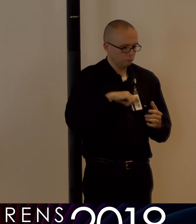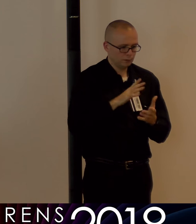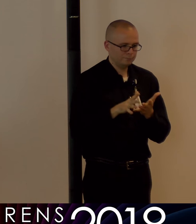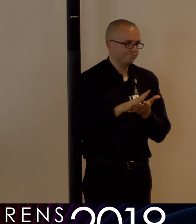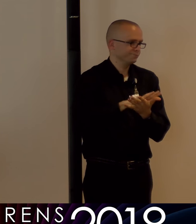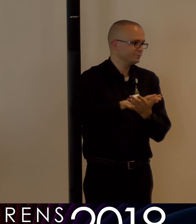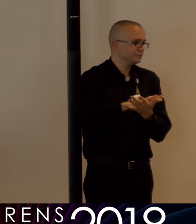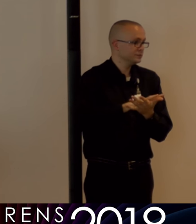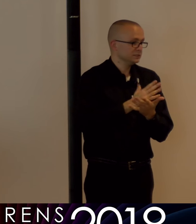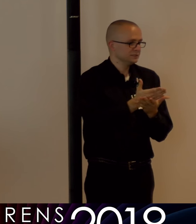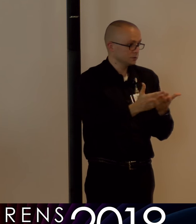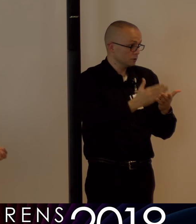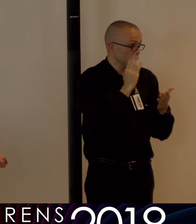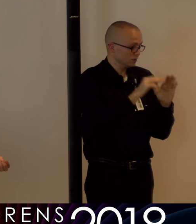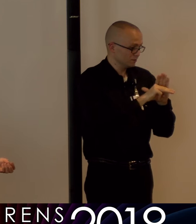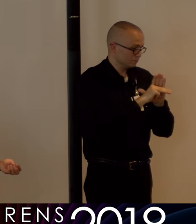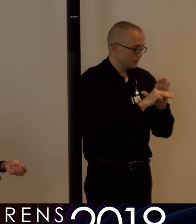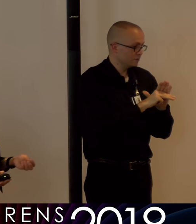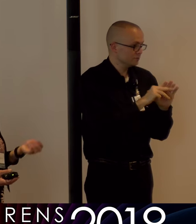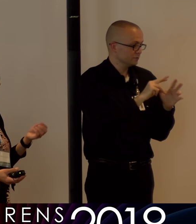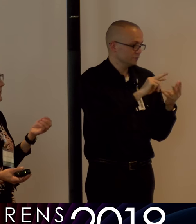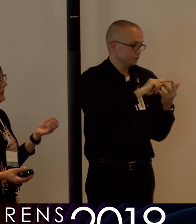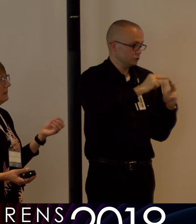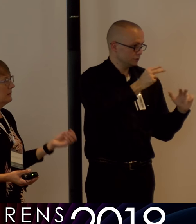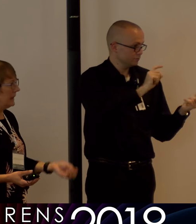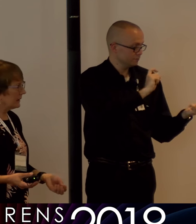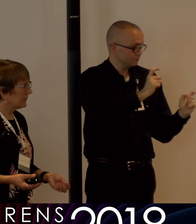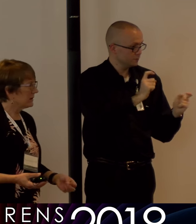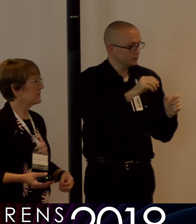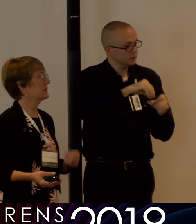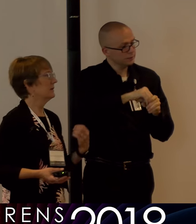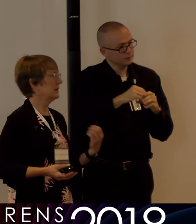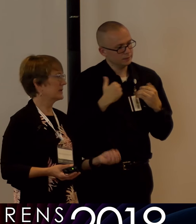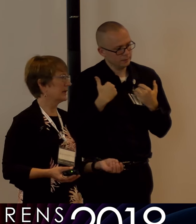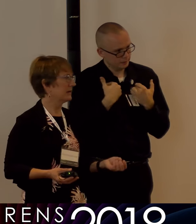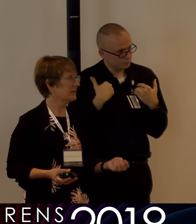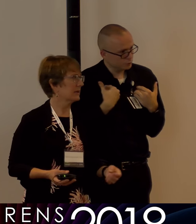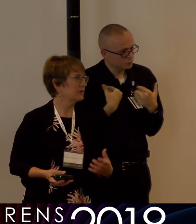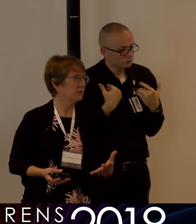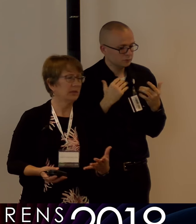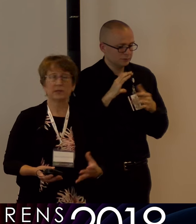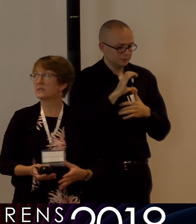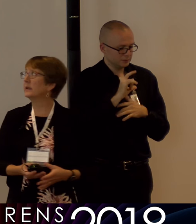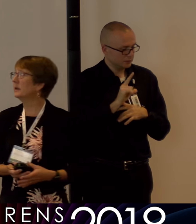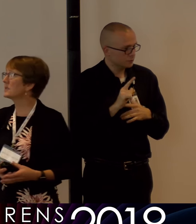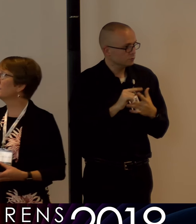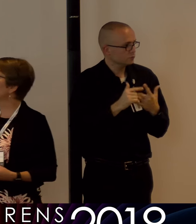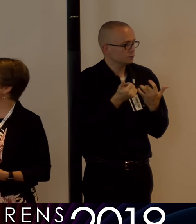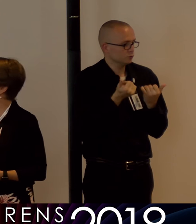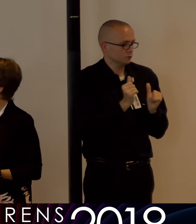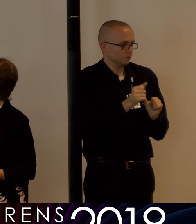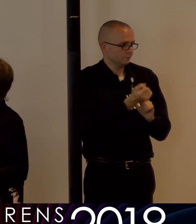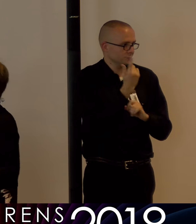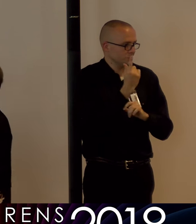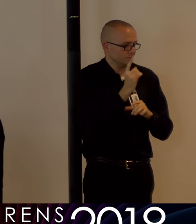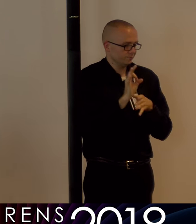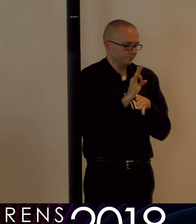to require modeling of gene changes in animals, in cells, and truly understanding its